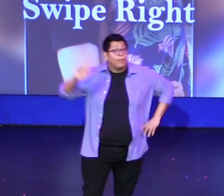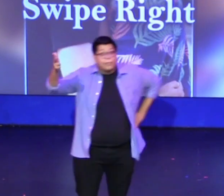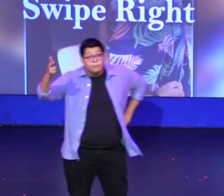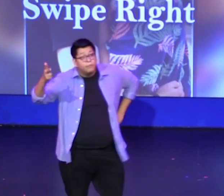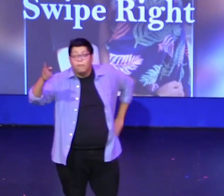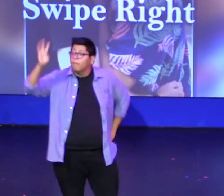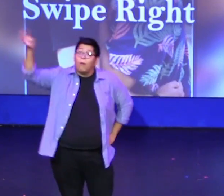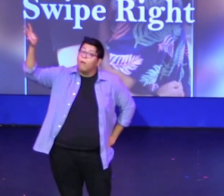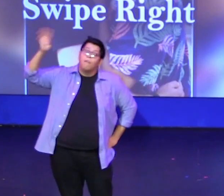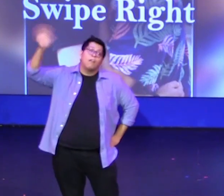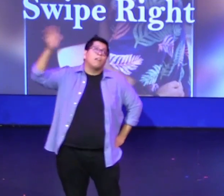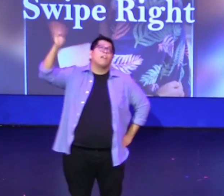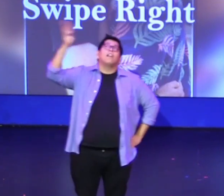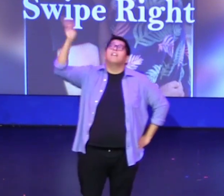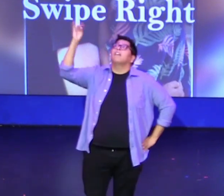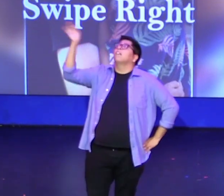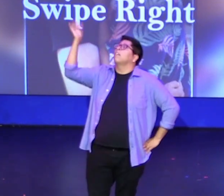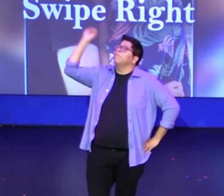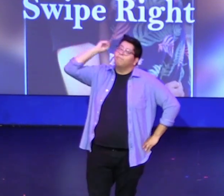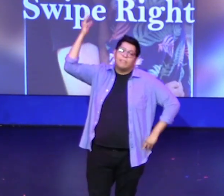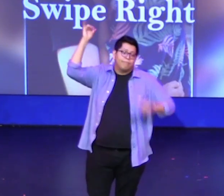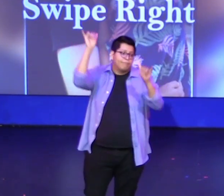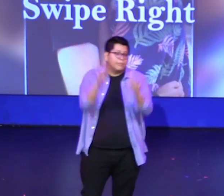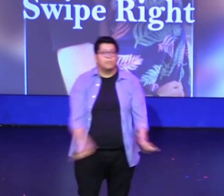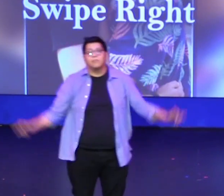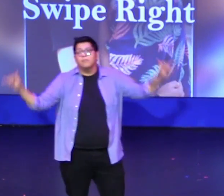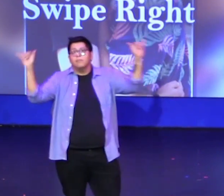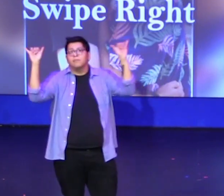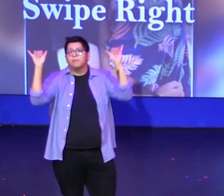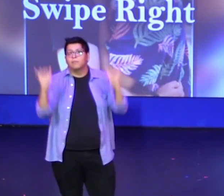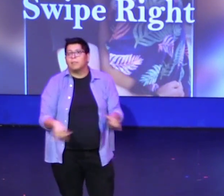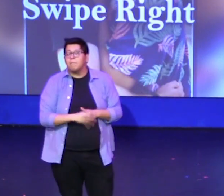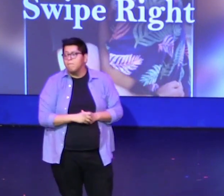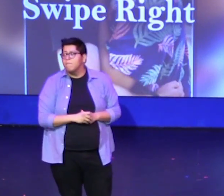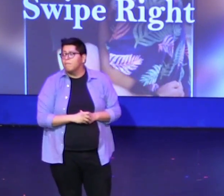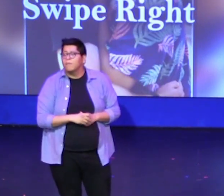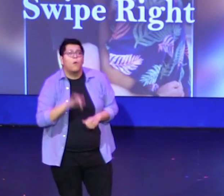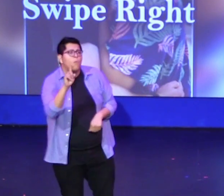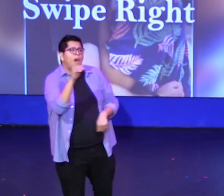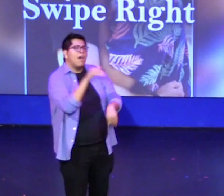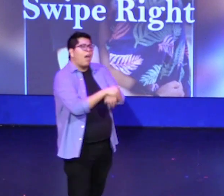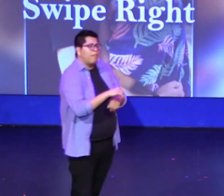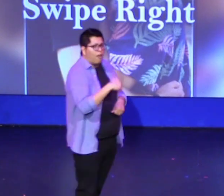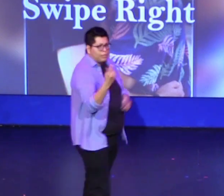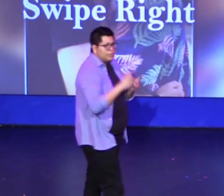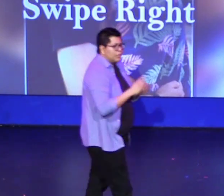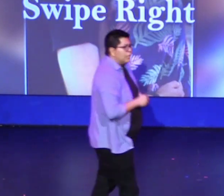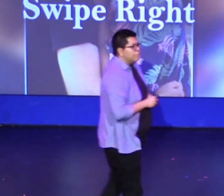goes on again and again. Third, fourth, fifth, same old story. Until one night, I